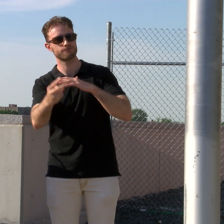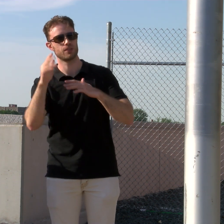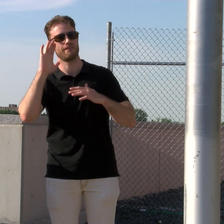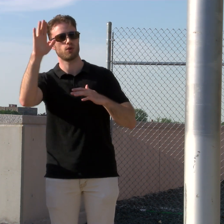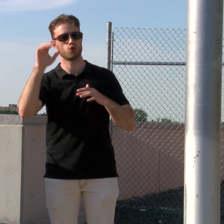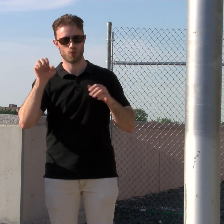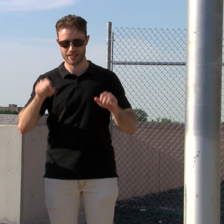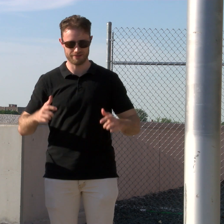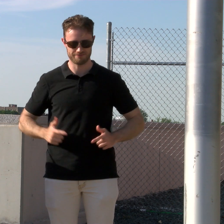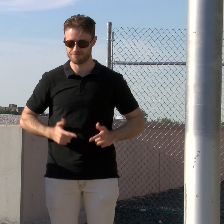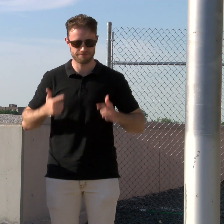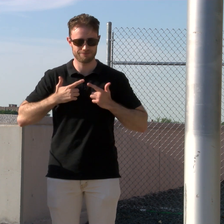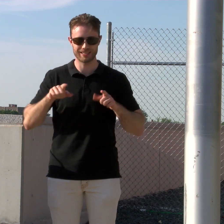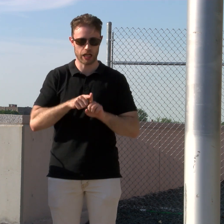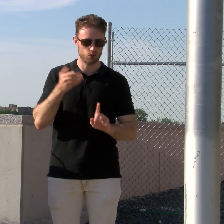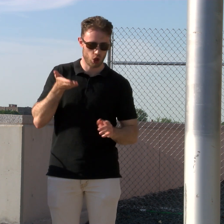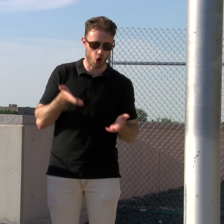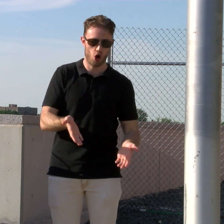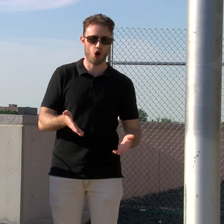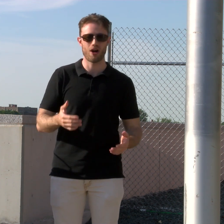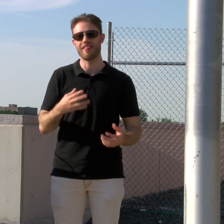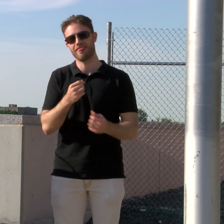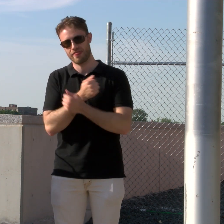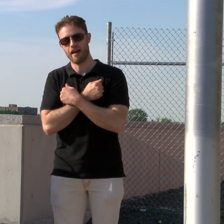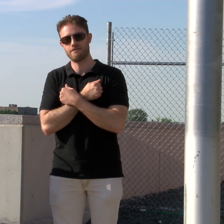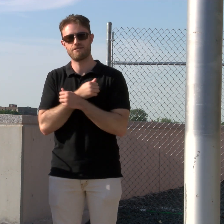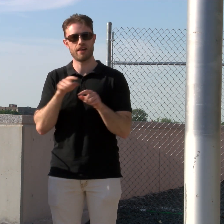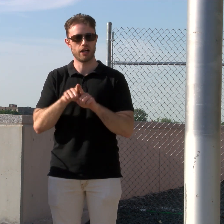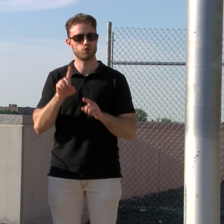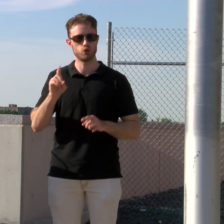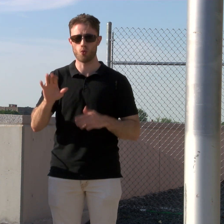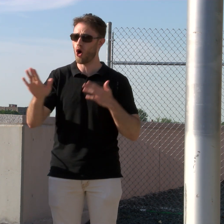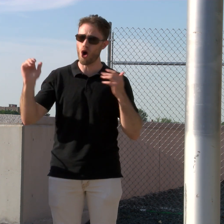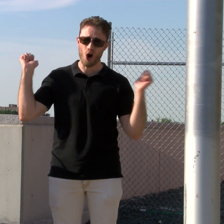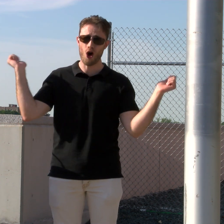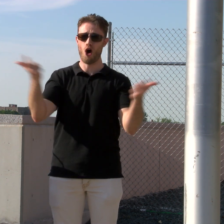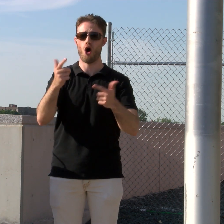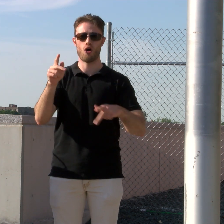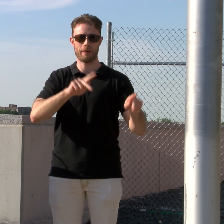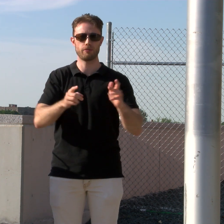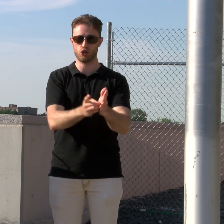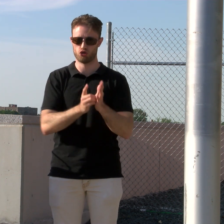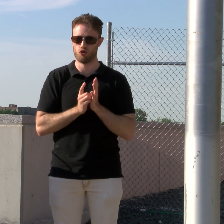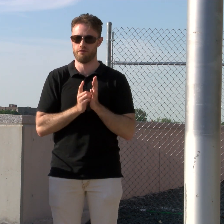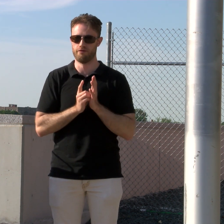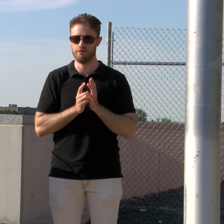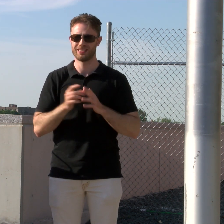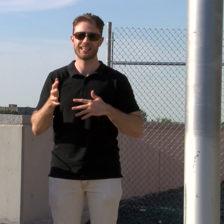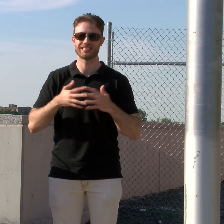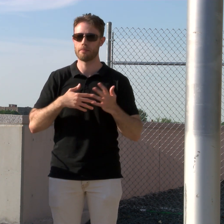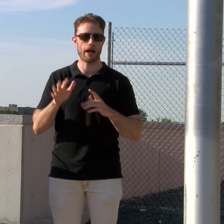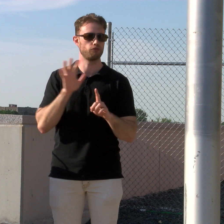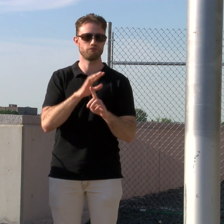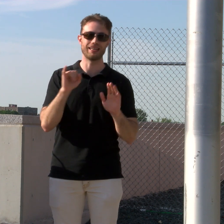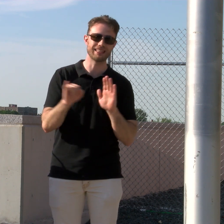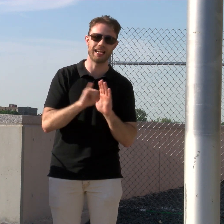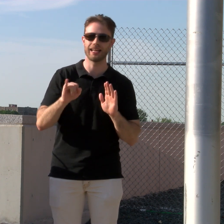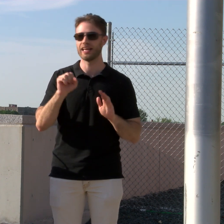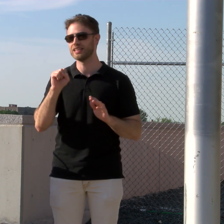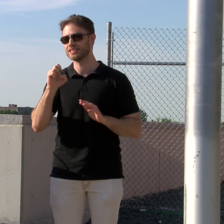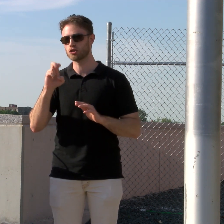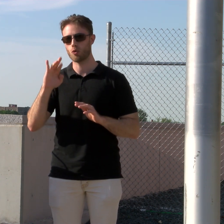we are and love as we do. All people are deserving of this, regardless of identity or